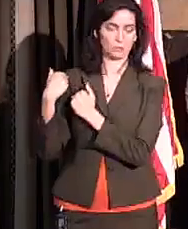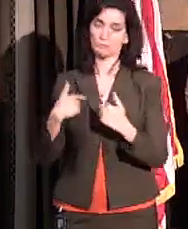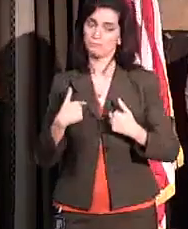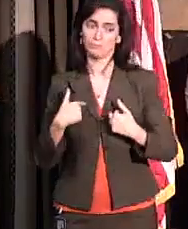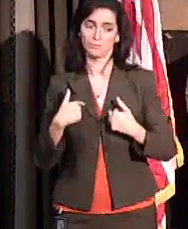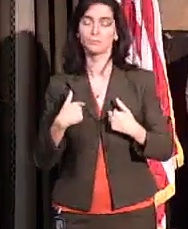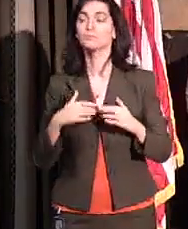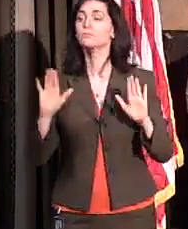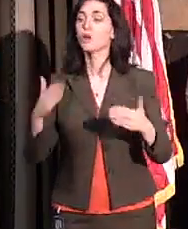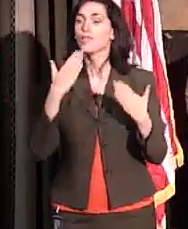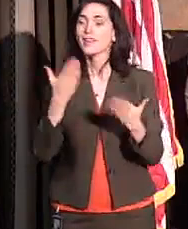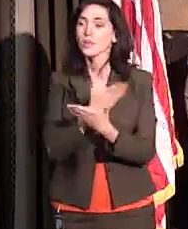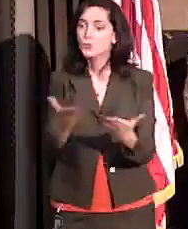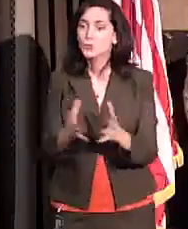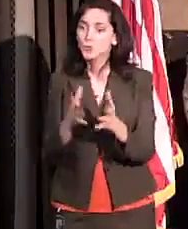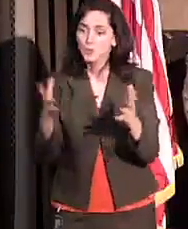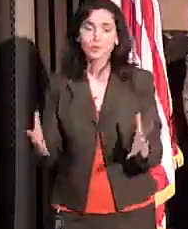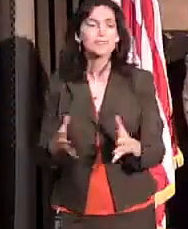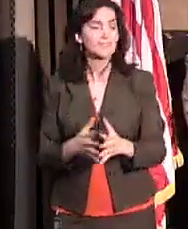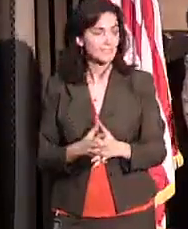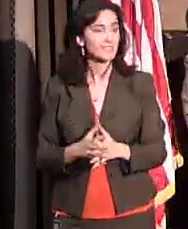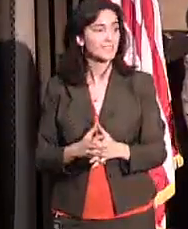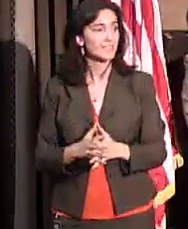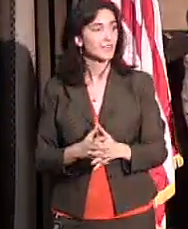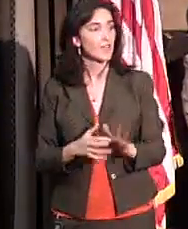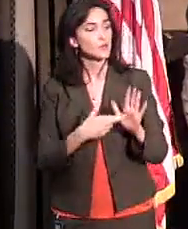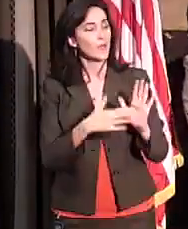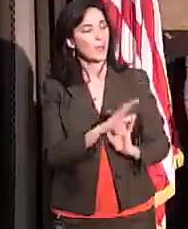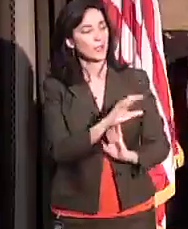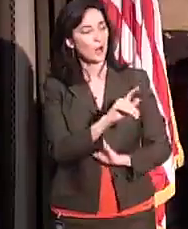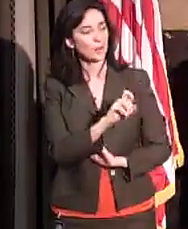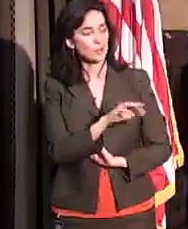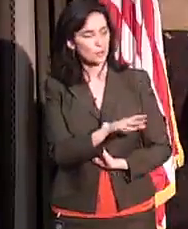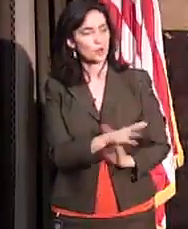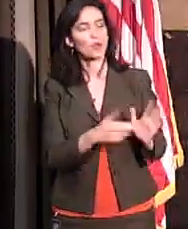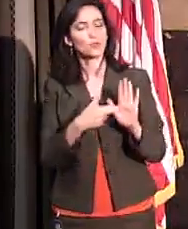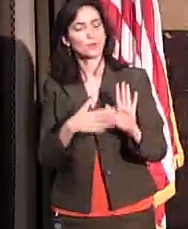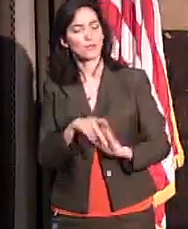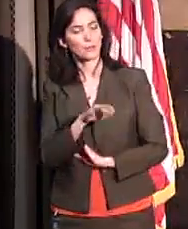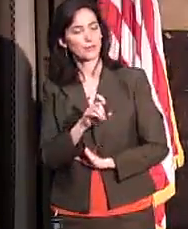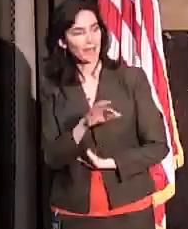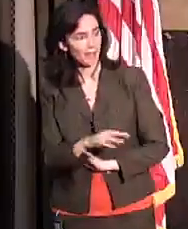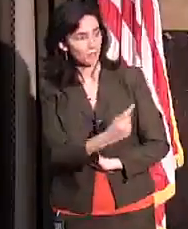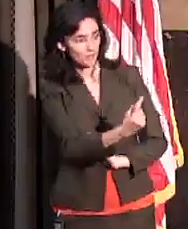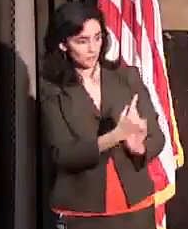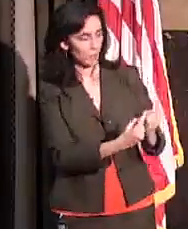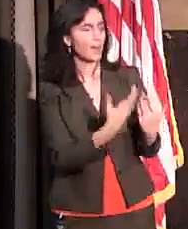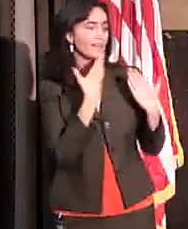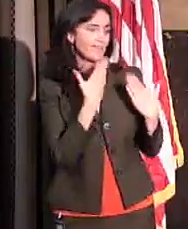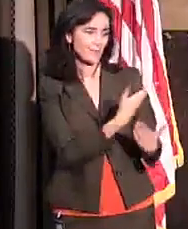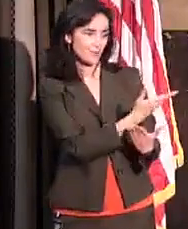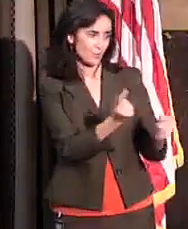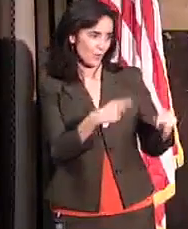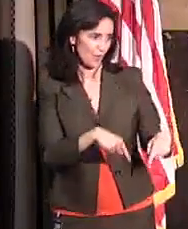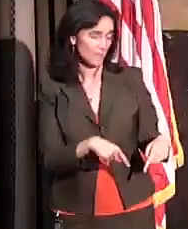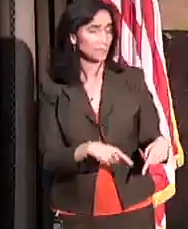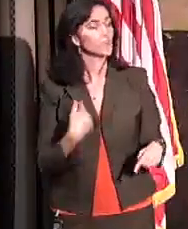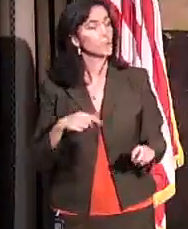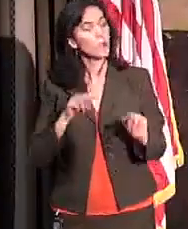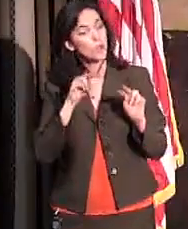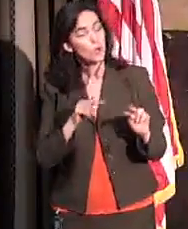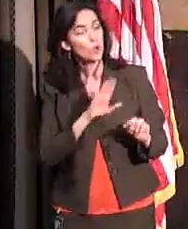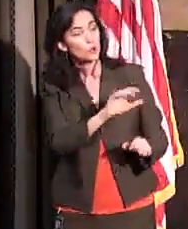So look, thank you all very much. Representative Carpenter, Representative Pierre, appreciate you being here, and I look forward